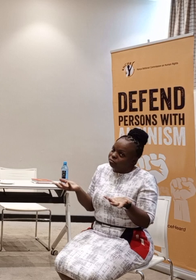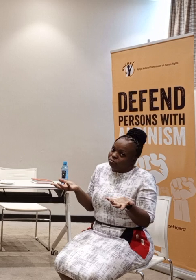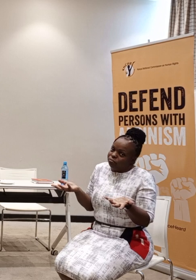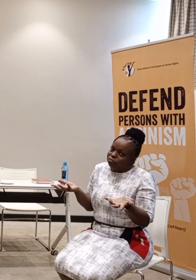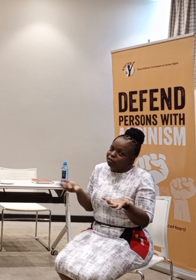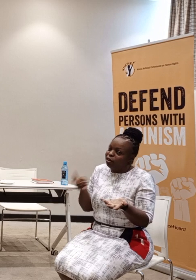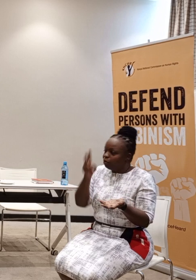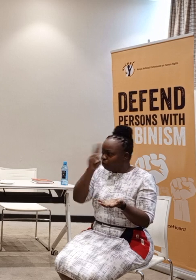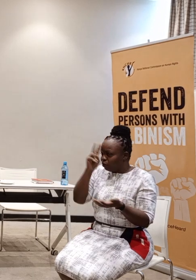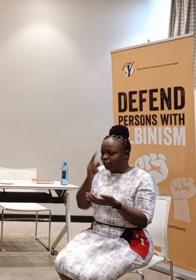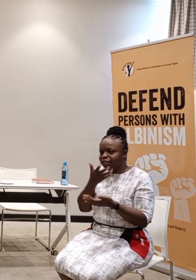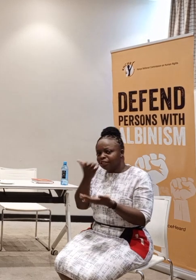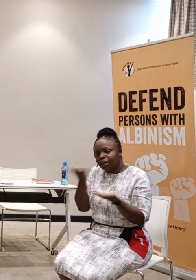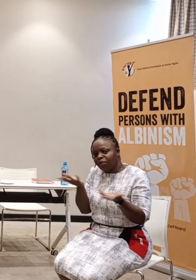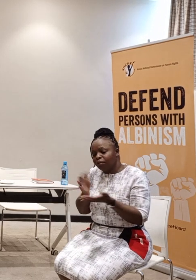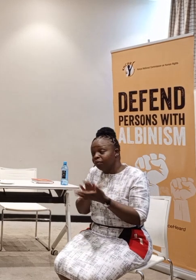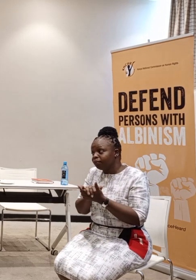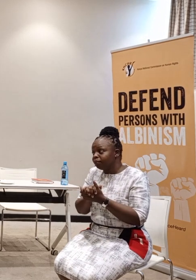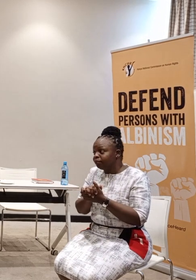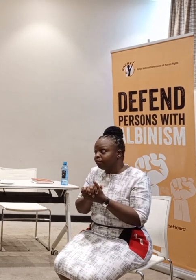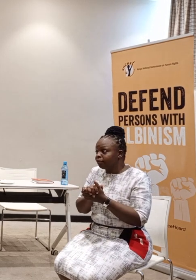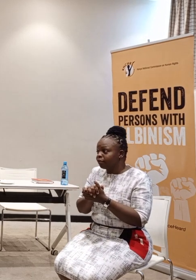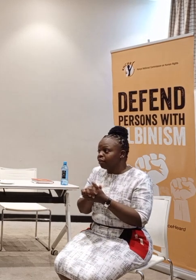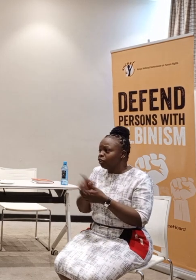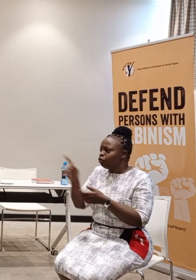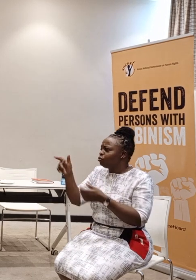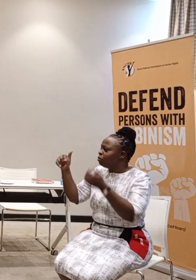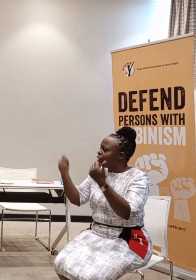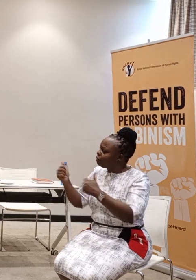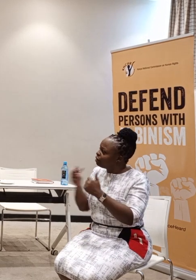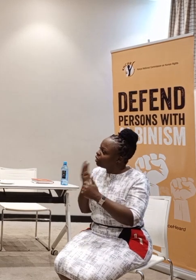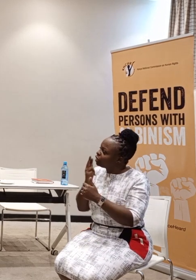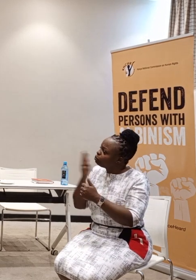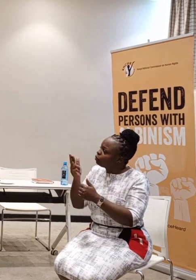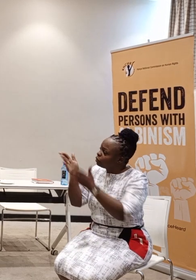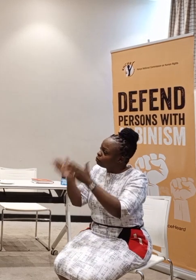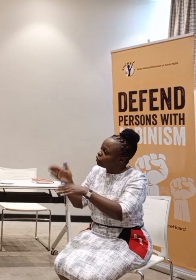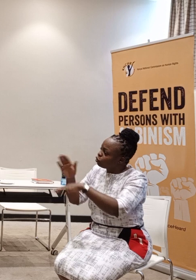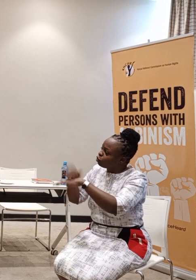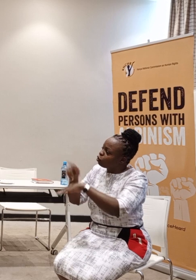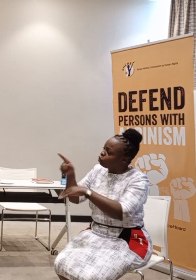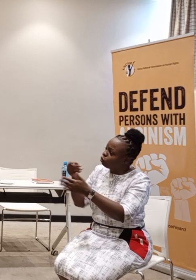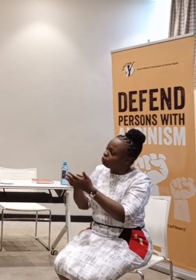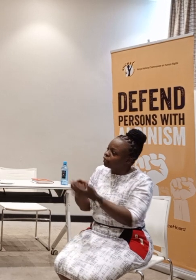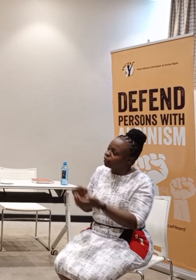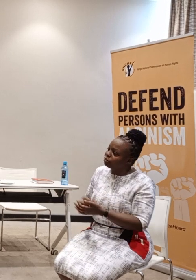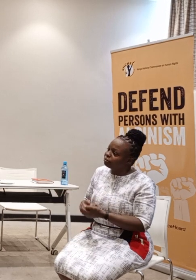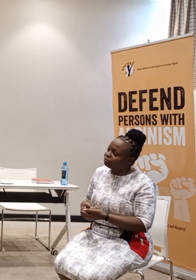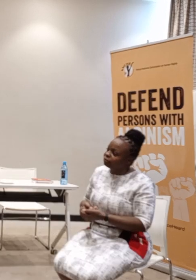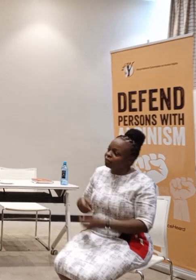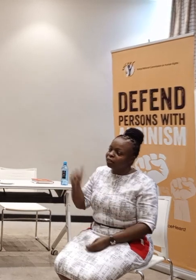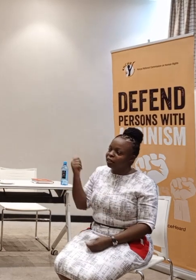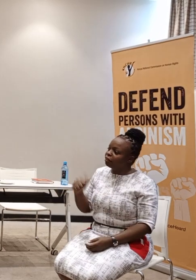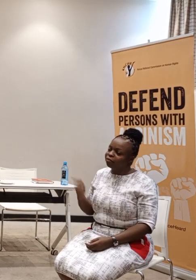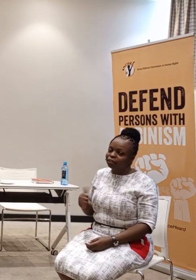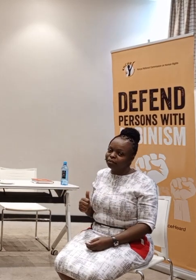ambaye report? Beatrice, sijai report mtu amekuita pesa? Eh? You've